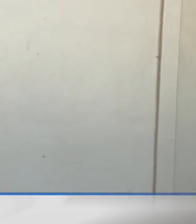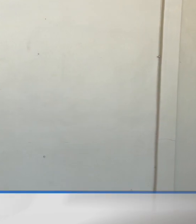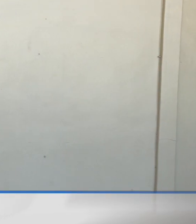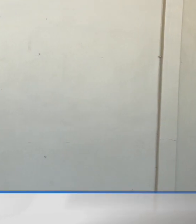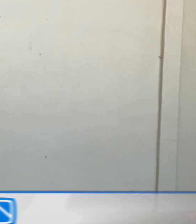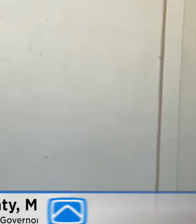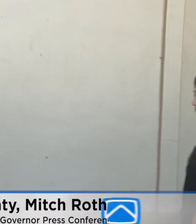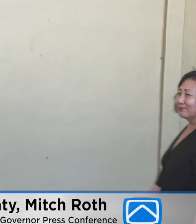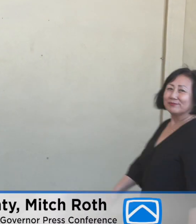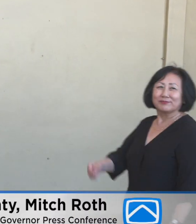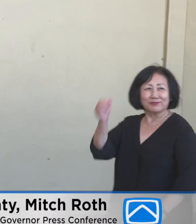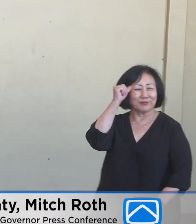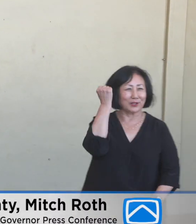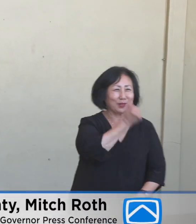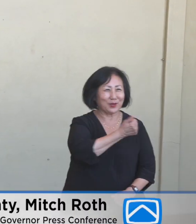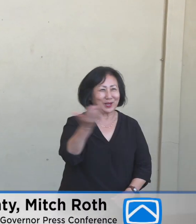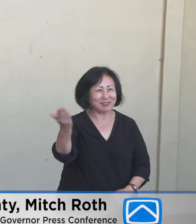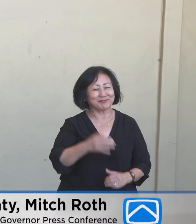Aloha.